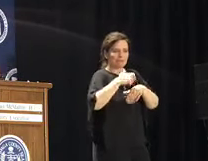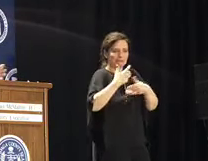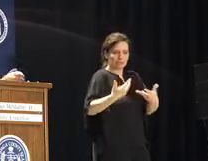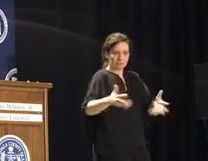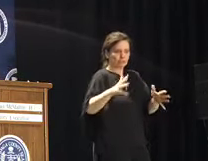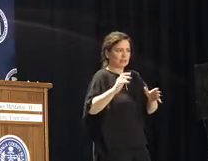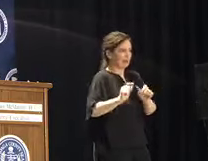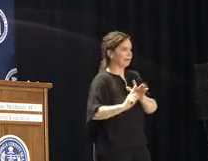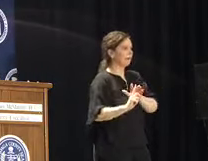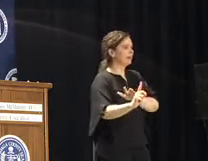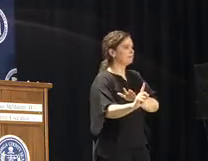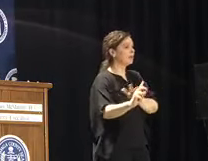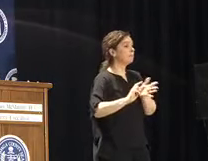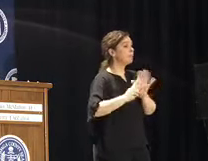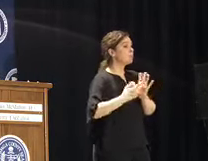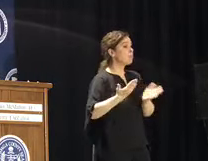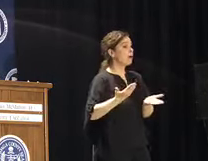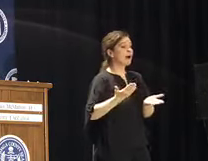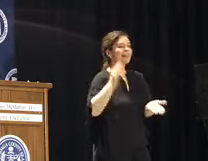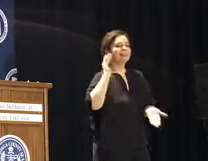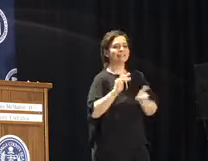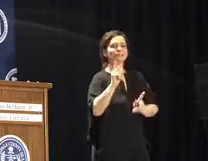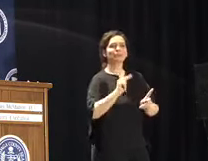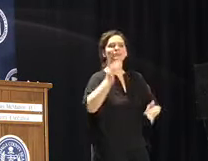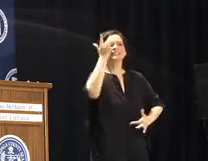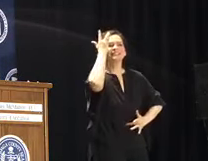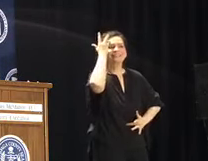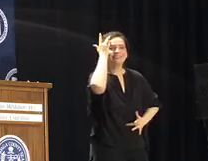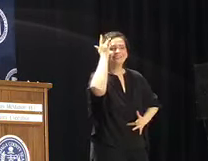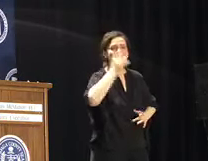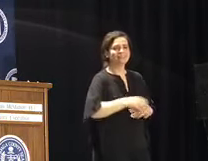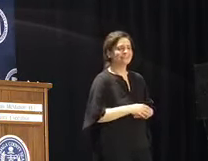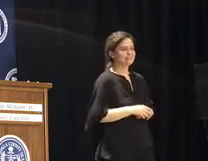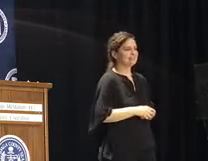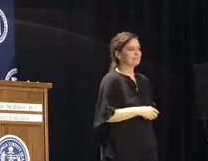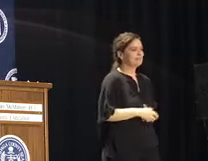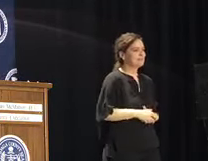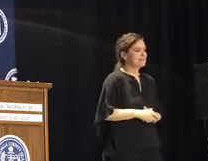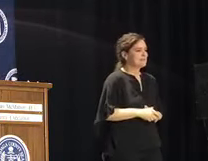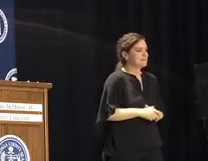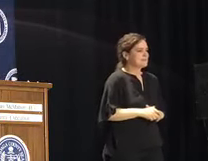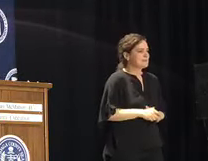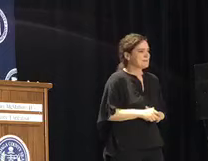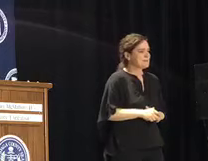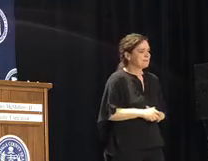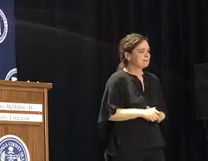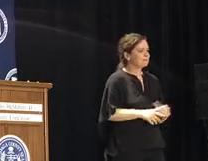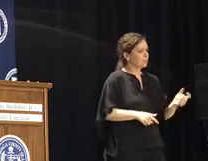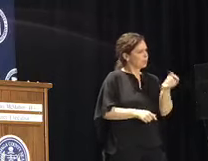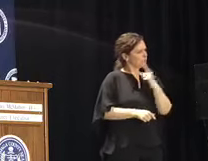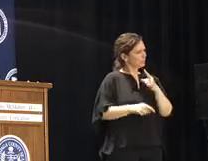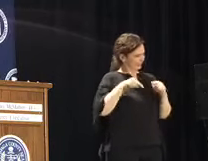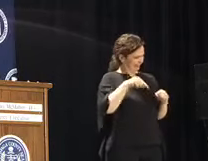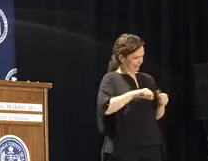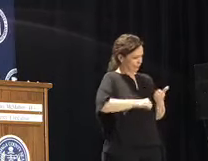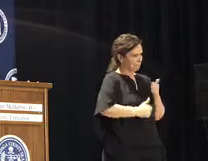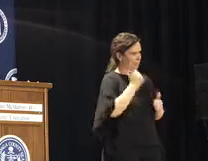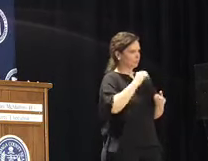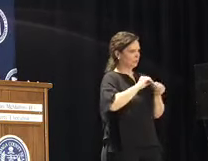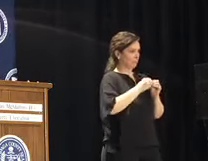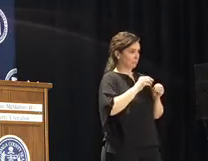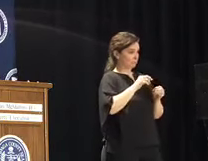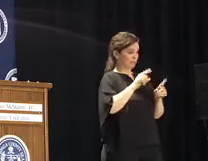we're responding. Was this the most number of cases? Was this the most number of test results returned? Oh yeah, it's triple what